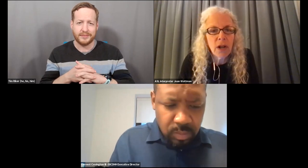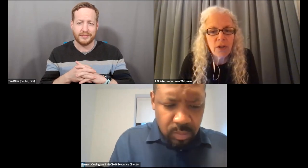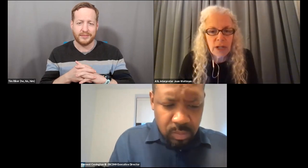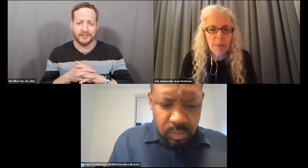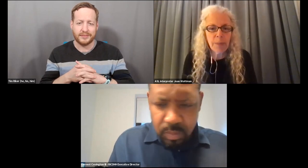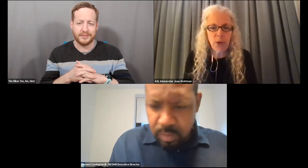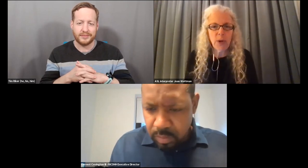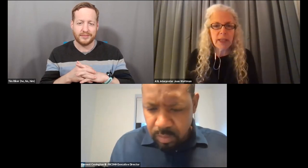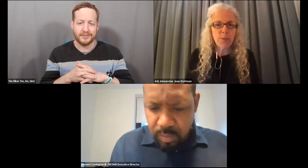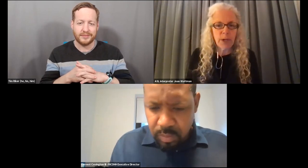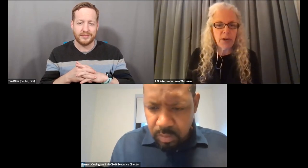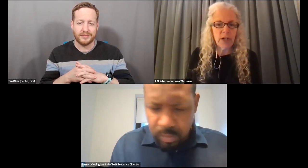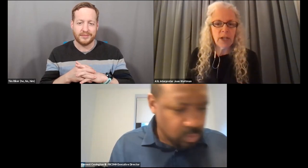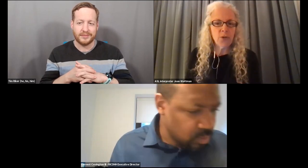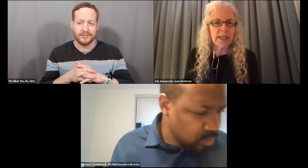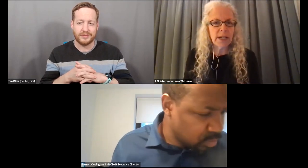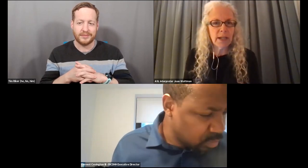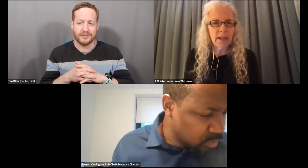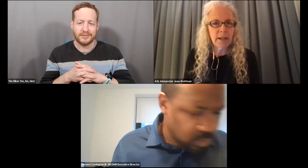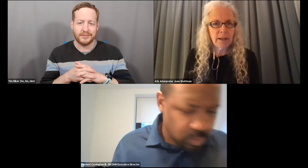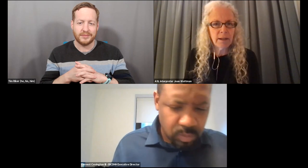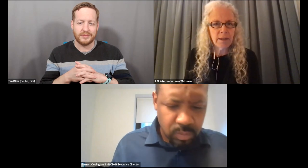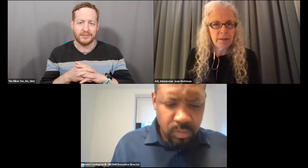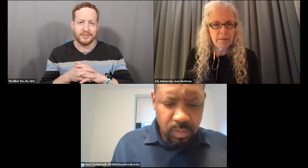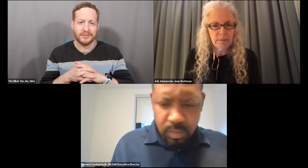Are there any people who at this point are interested?